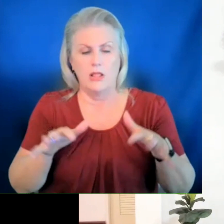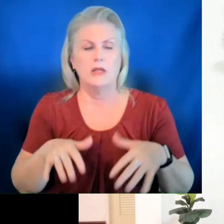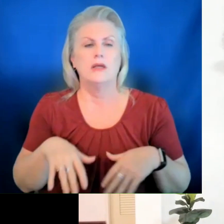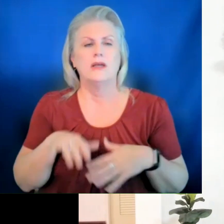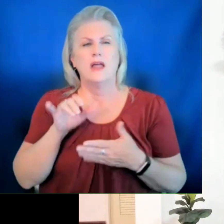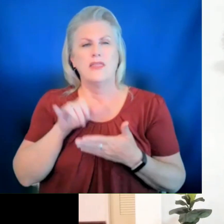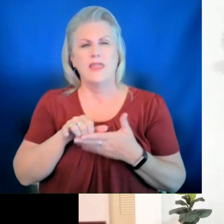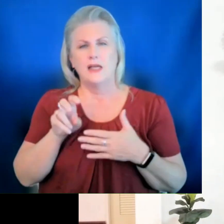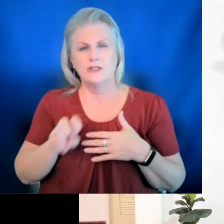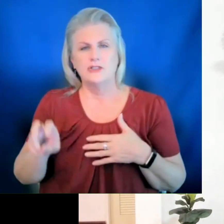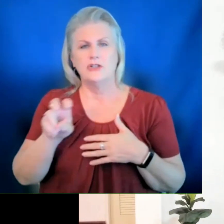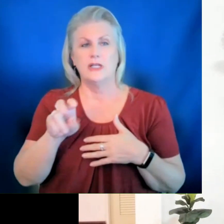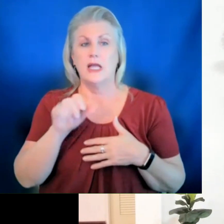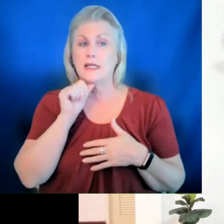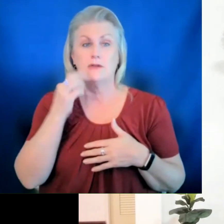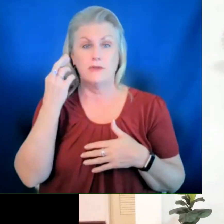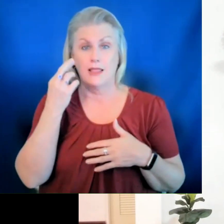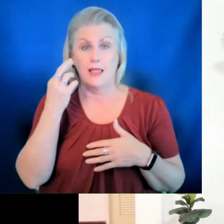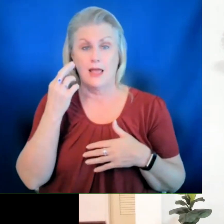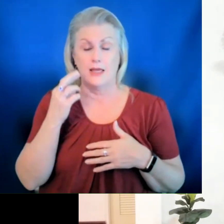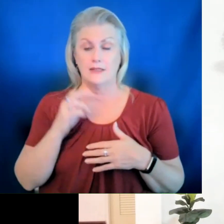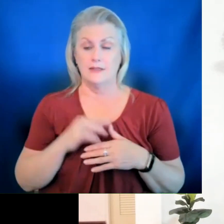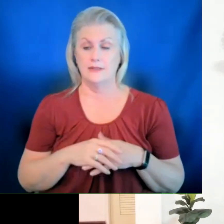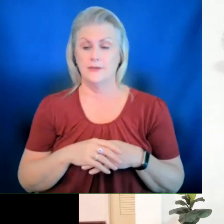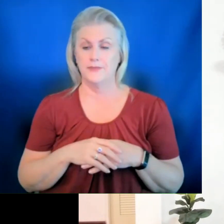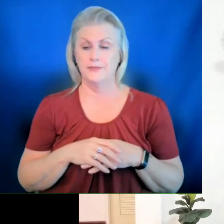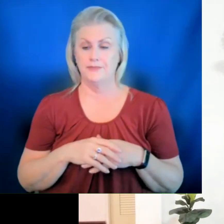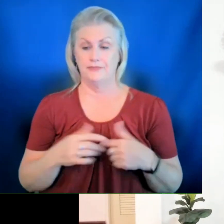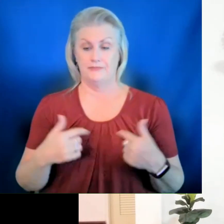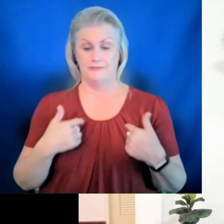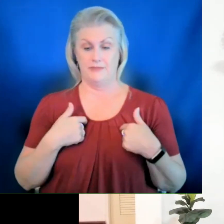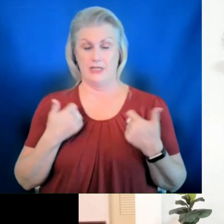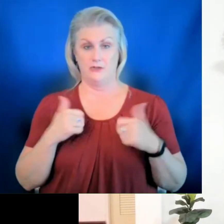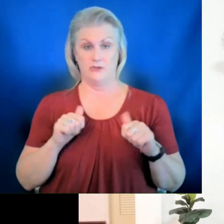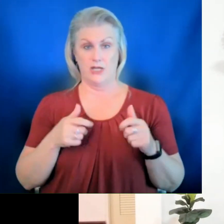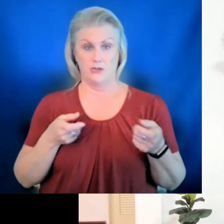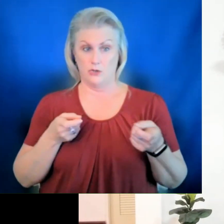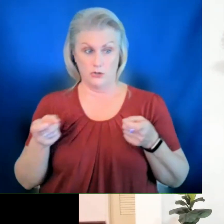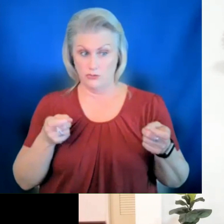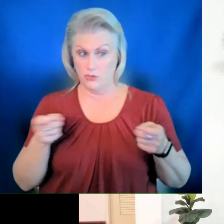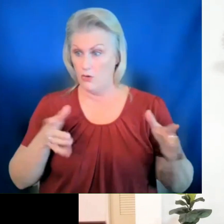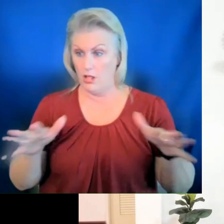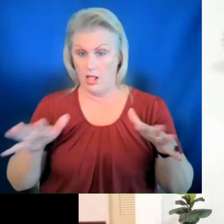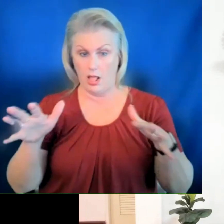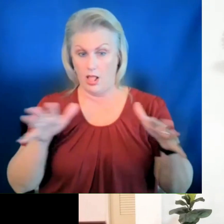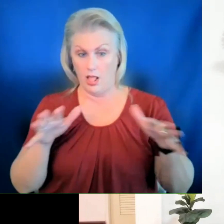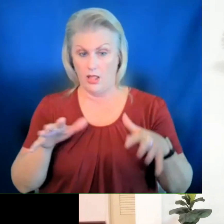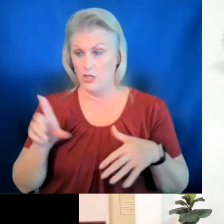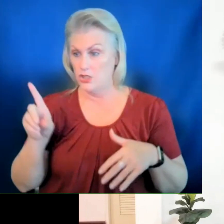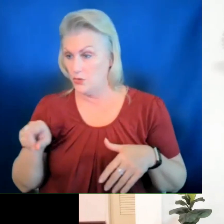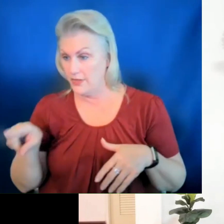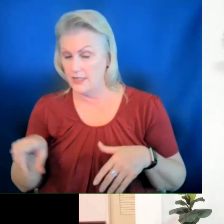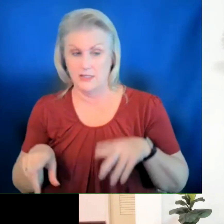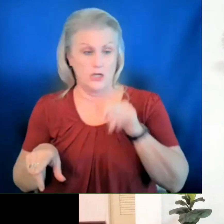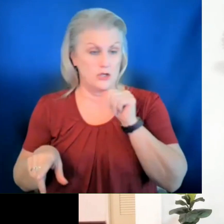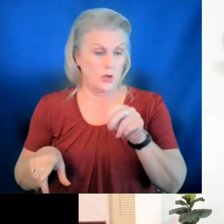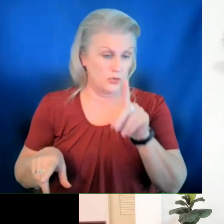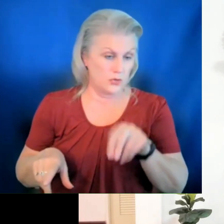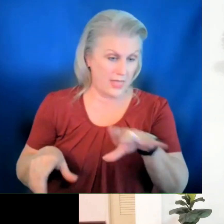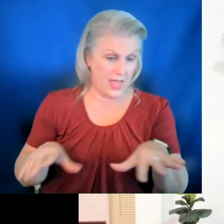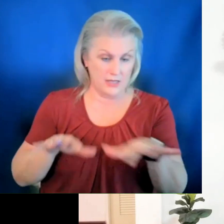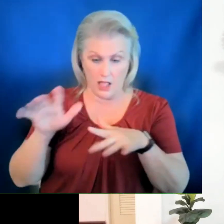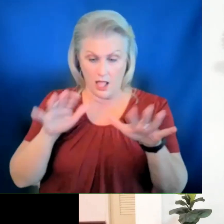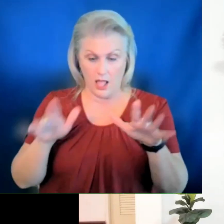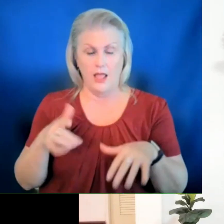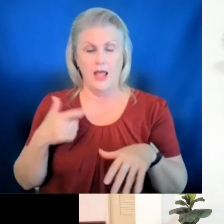in that journey, what I didn't realize was the fact that me trying to control everything